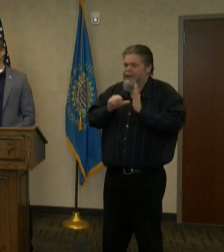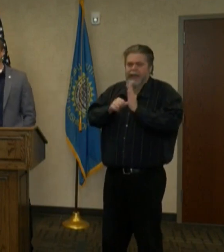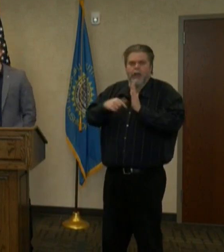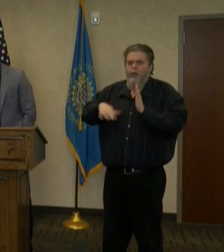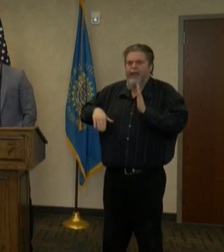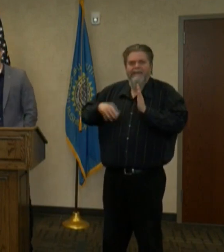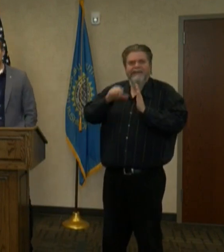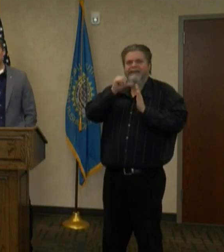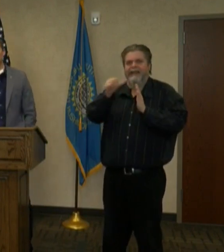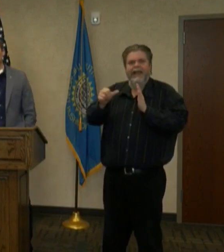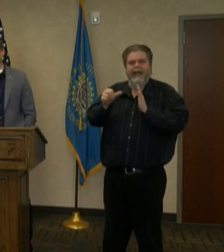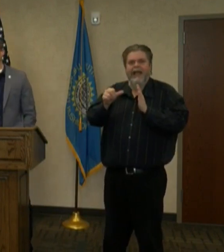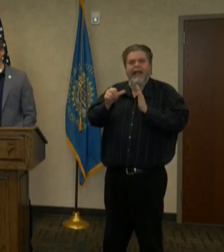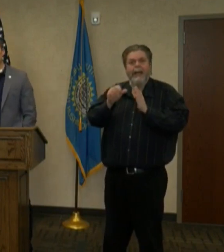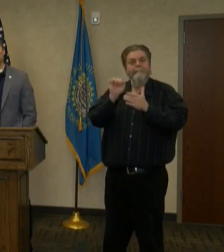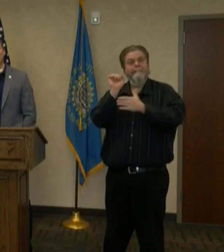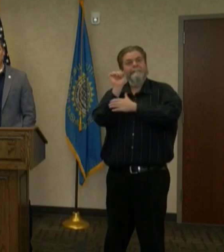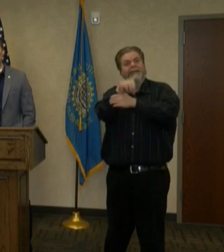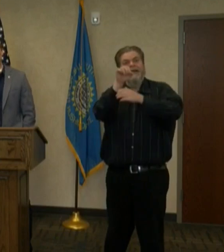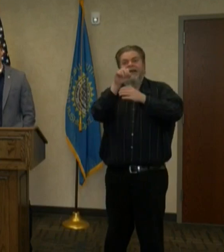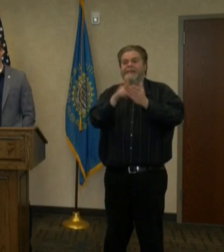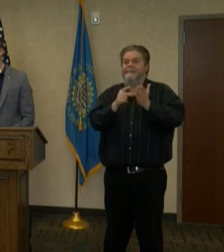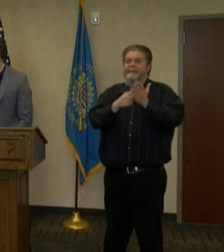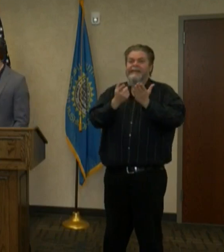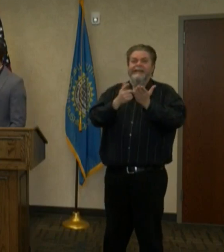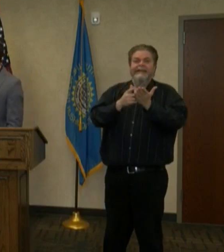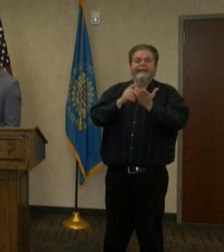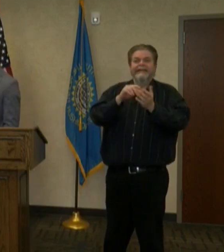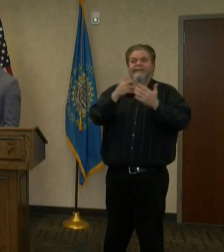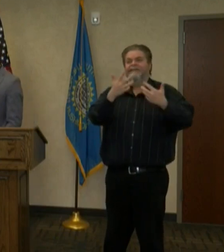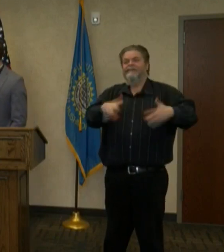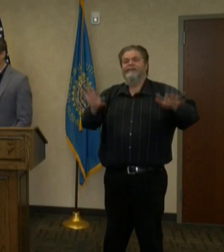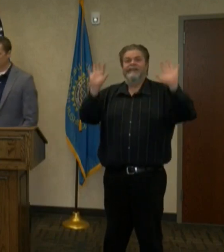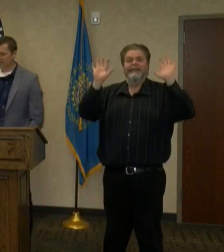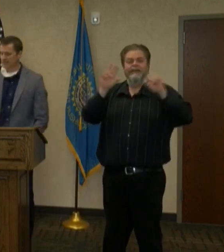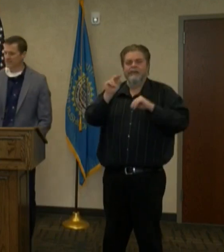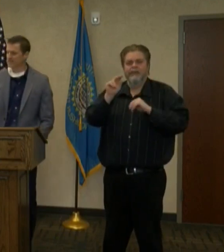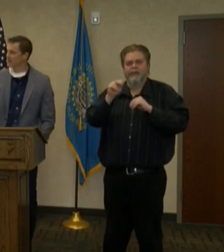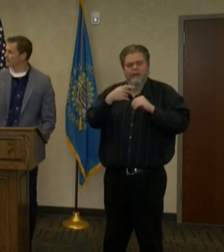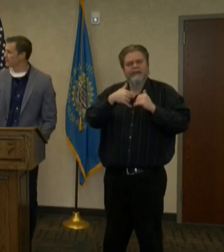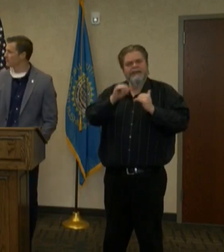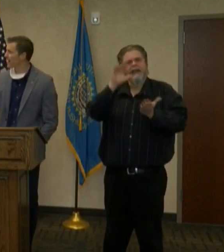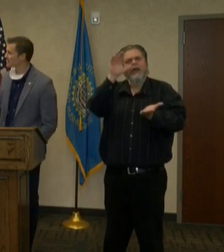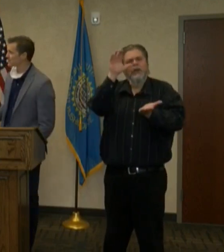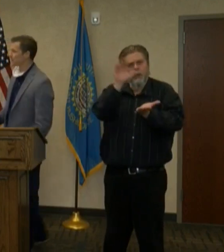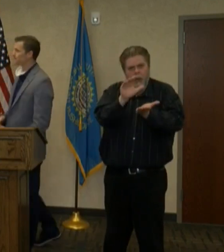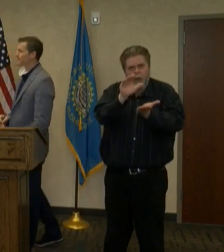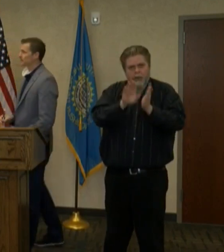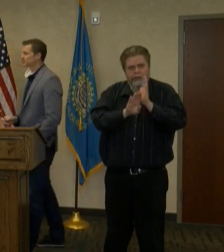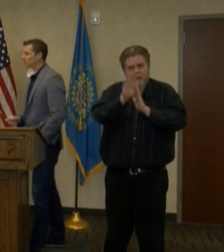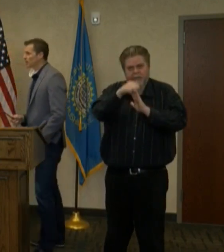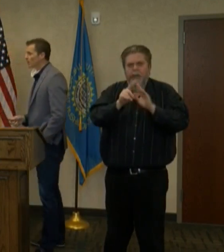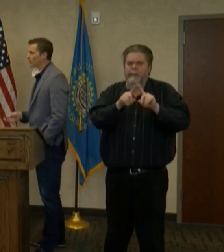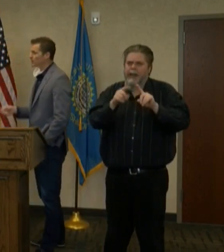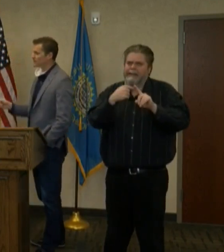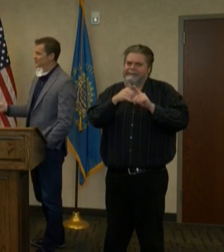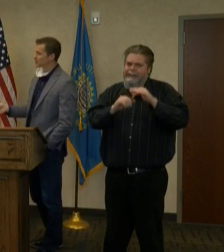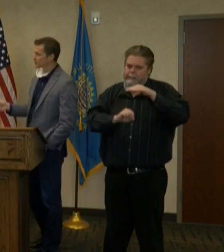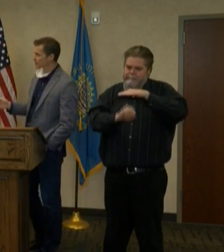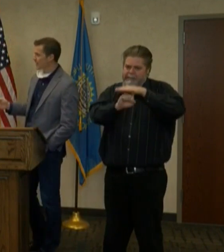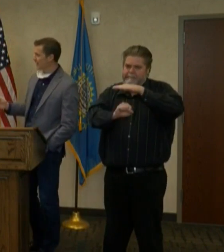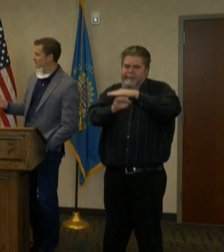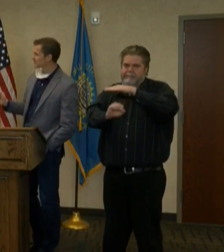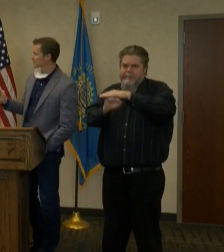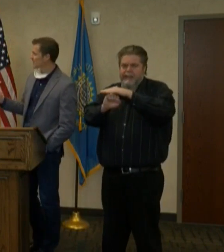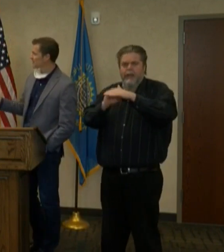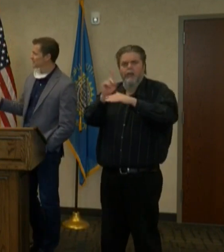not arrived at anything. We've flattened the curve, but we're bumping up against the ceiling of capacity. So what we've seen